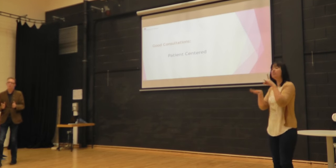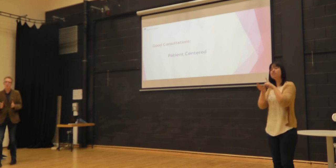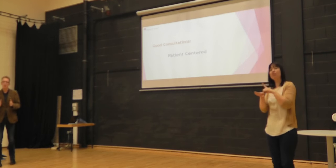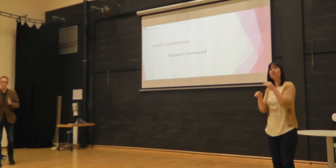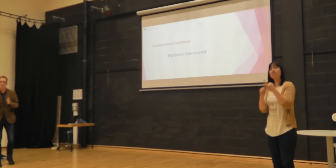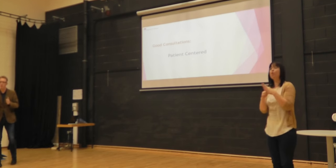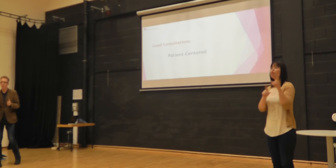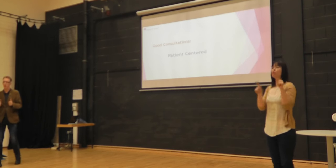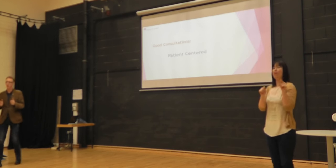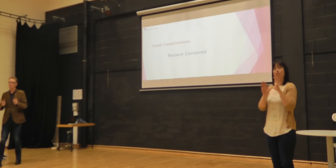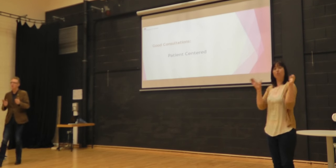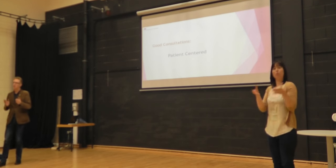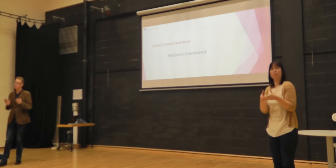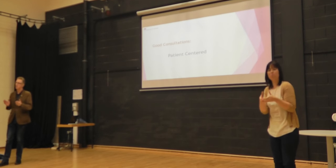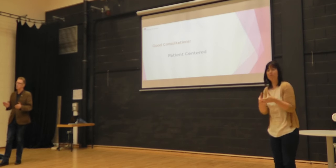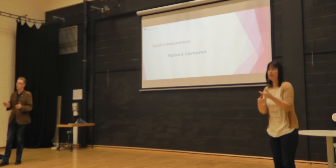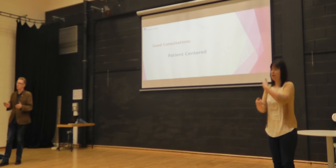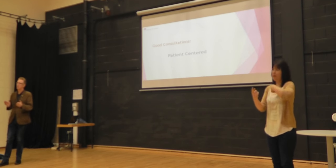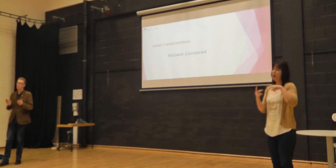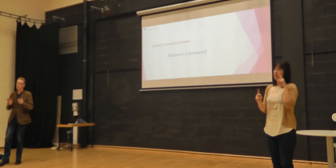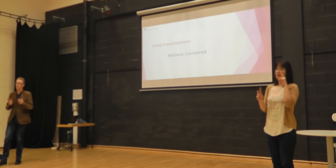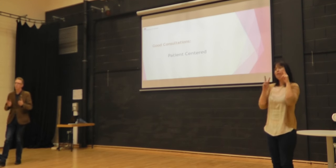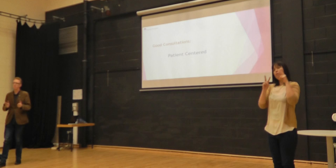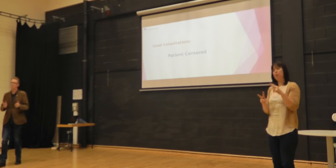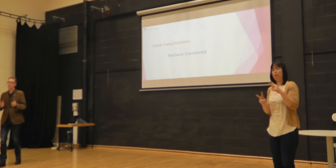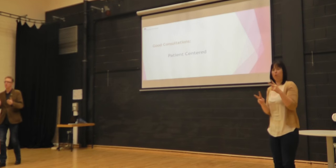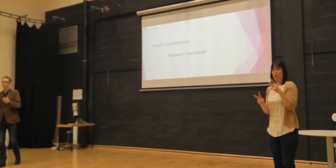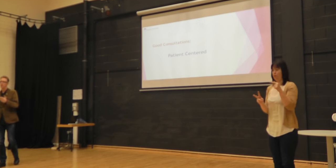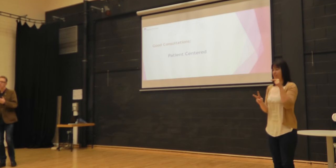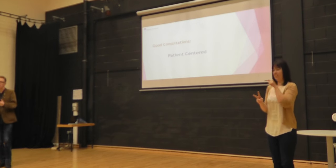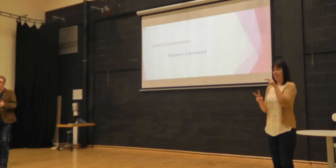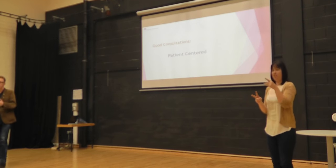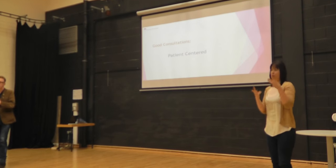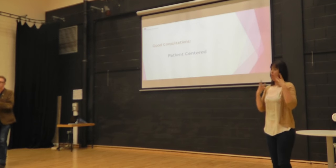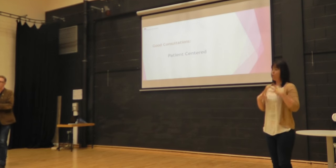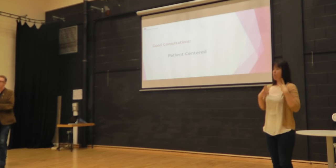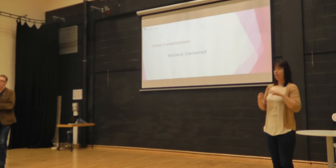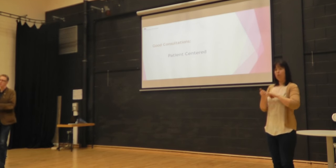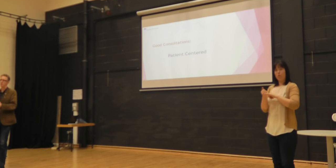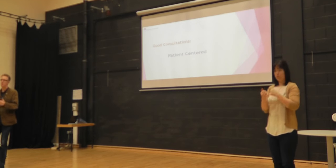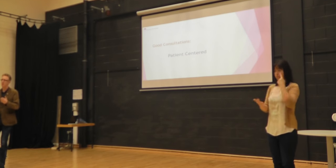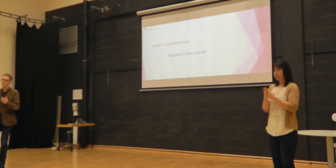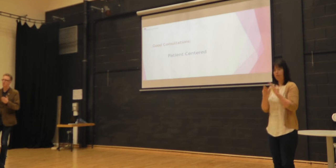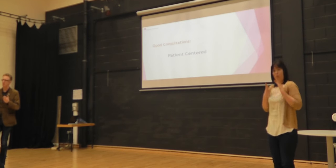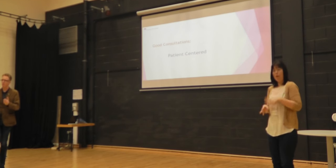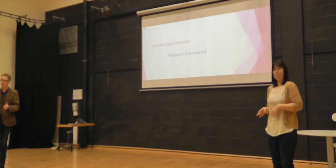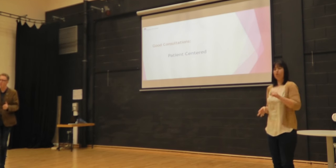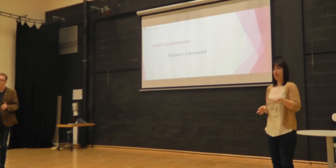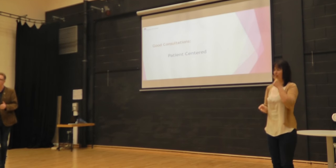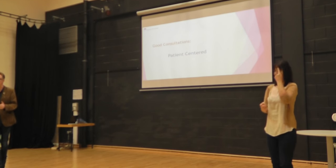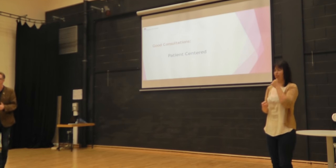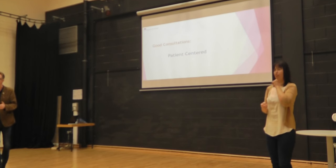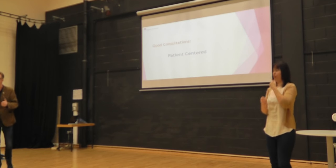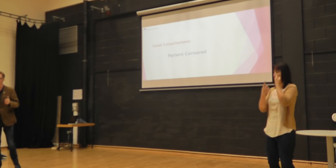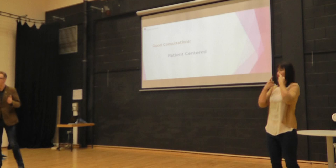view that there is nothing exceptional about women who choose to have an abortion. It's part of